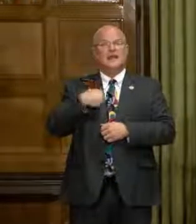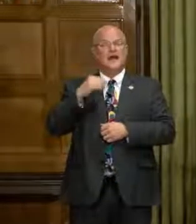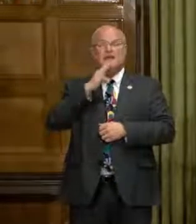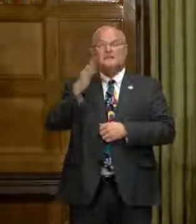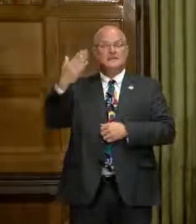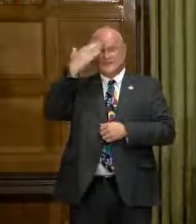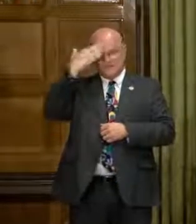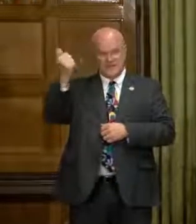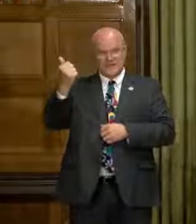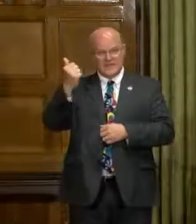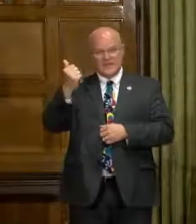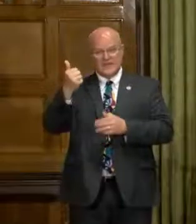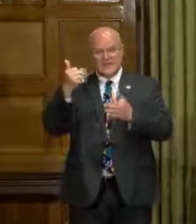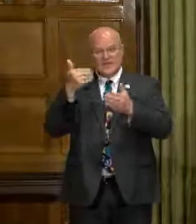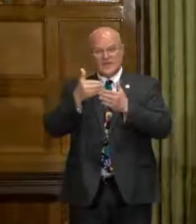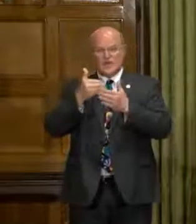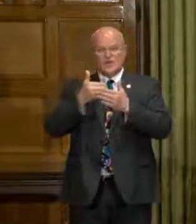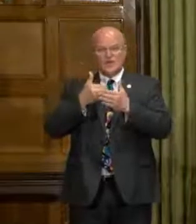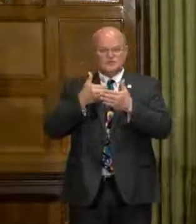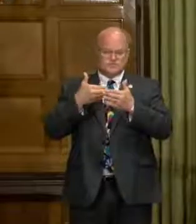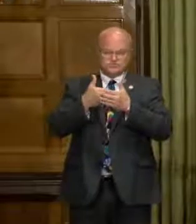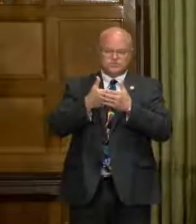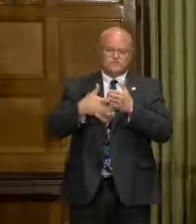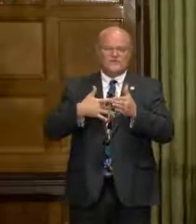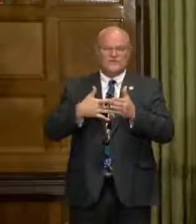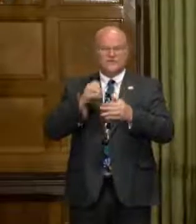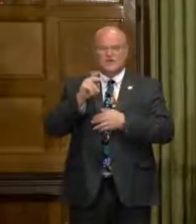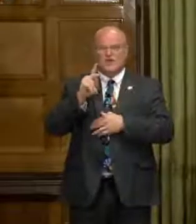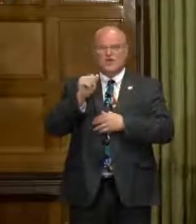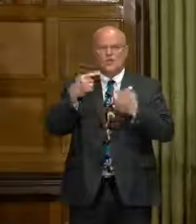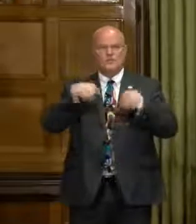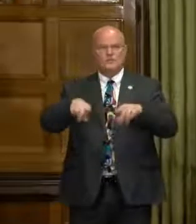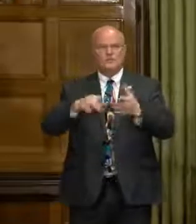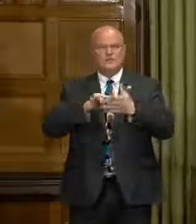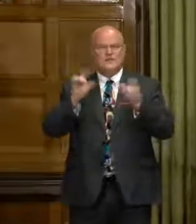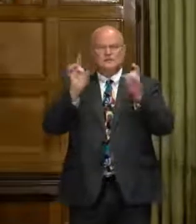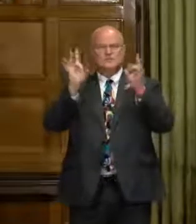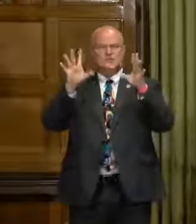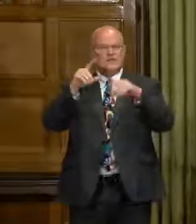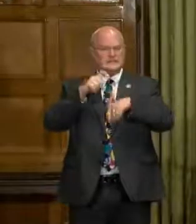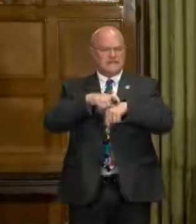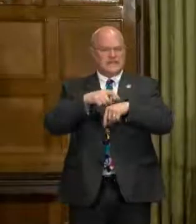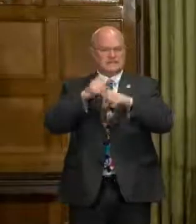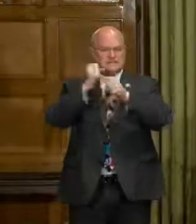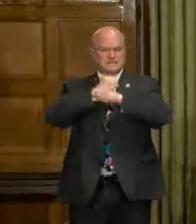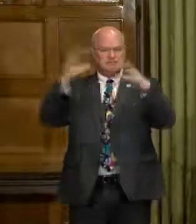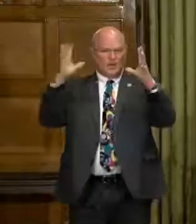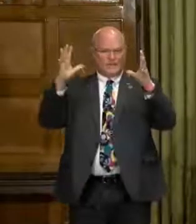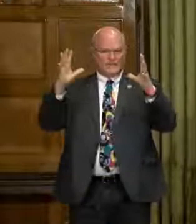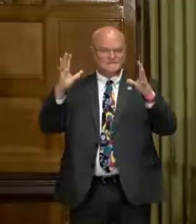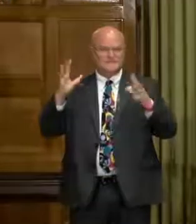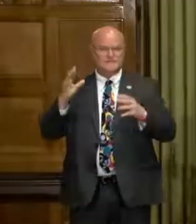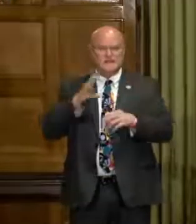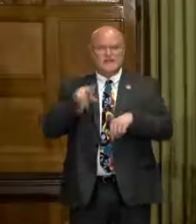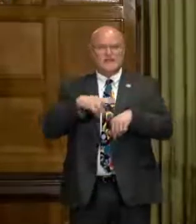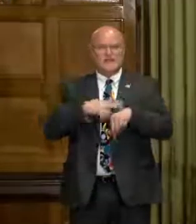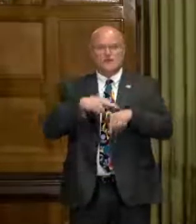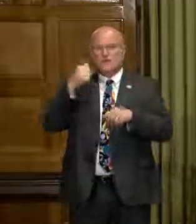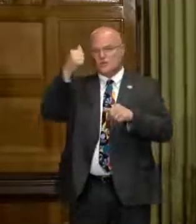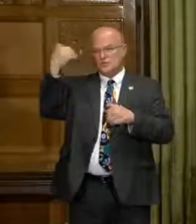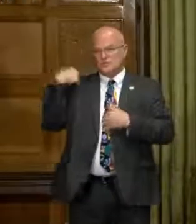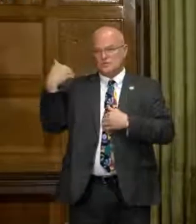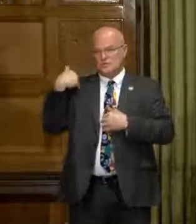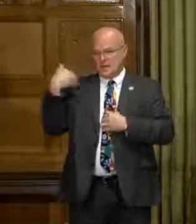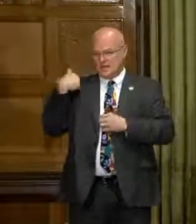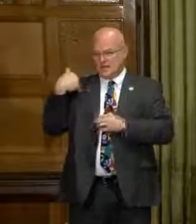never forget the closeness that we felt to Oklahoma during that tragic bombing. And of course, it